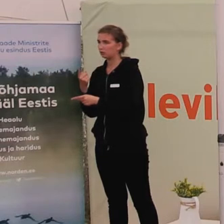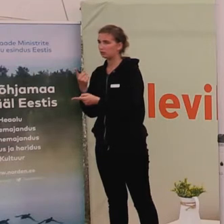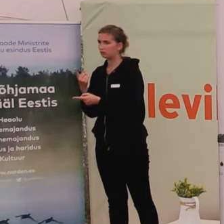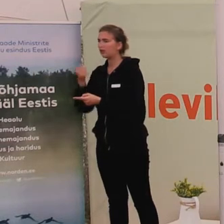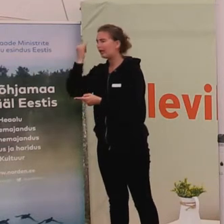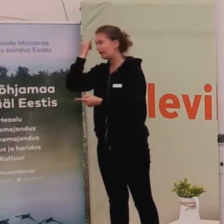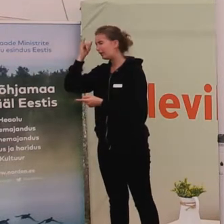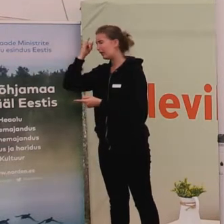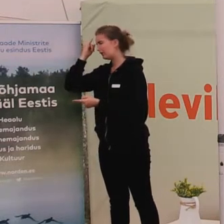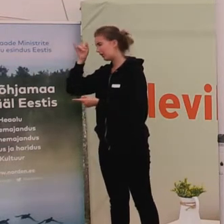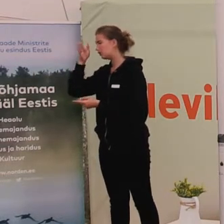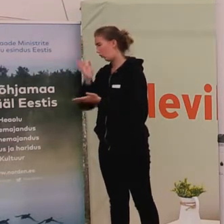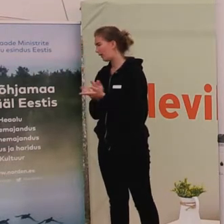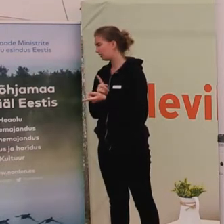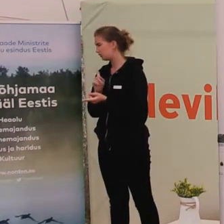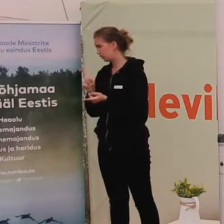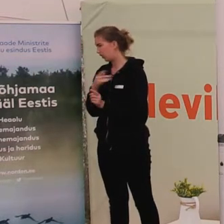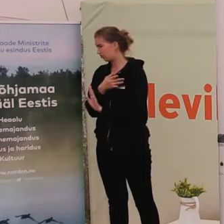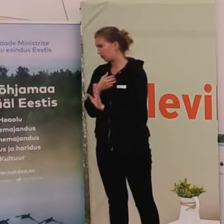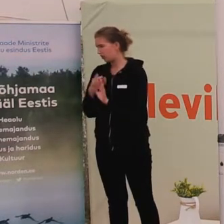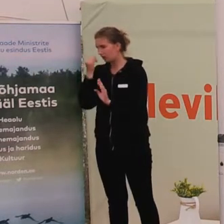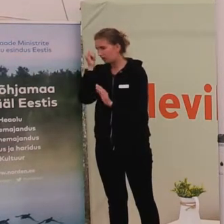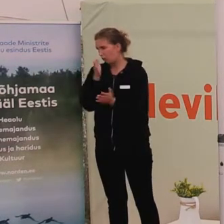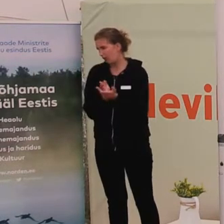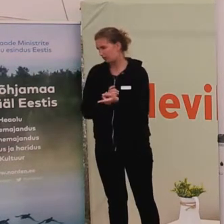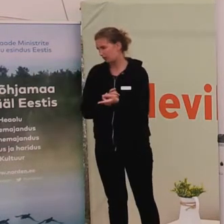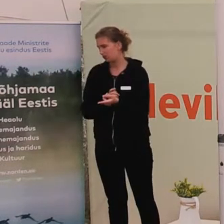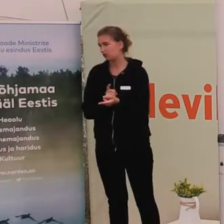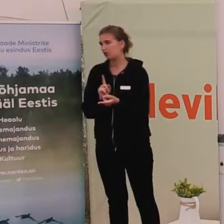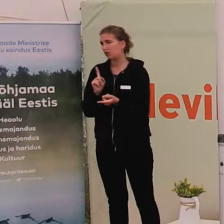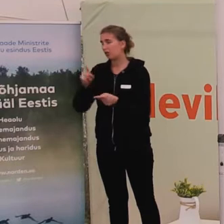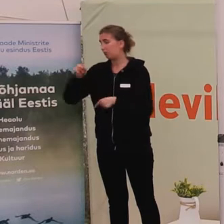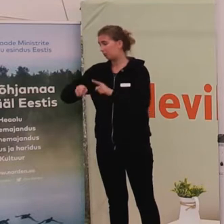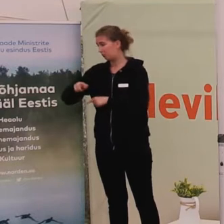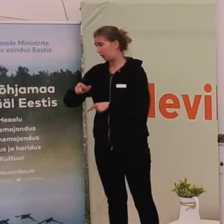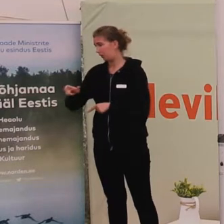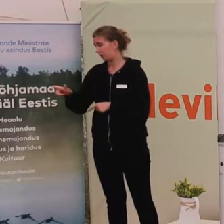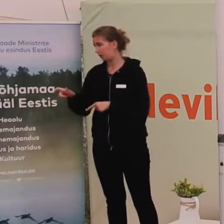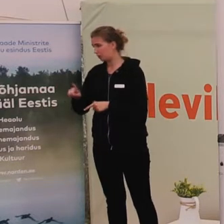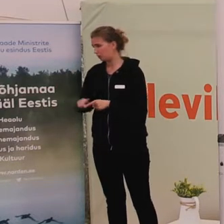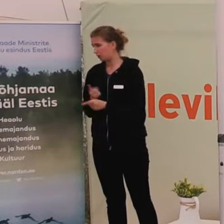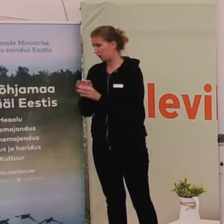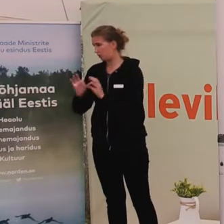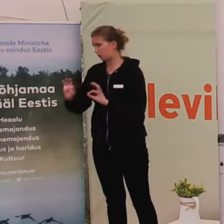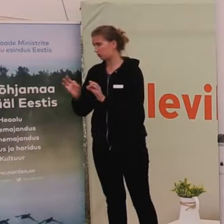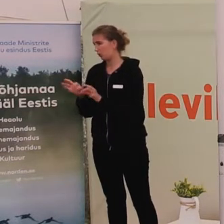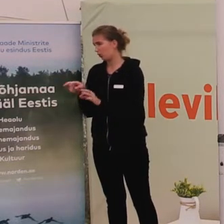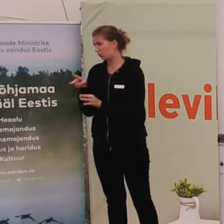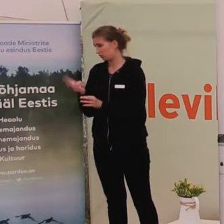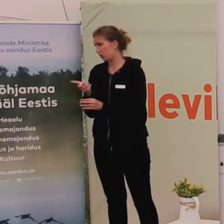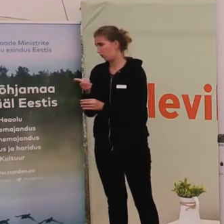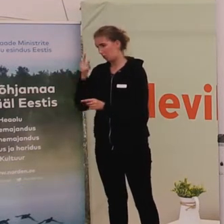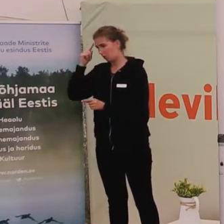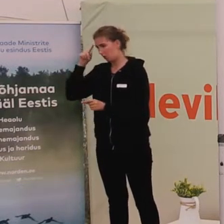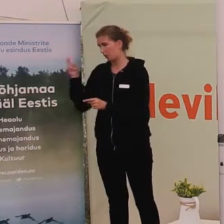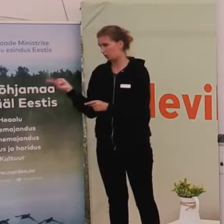ideas are there in those two parties. And actually, a few people in the Social Democratic Party as well. Okay, two questions.